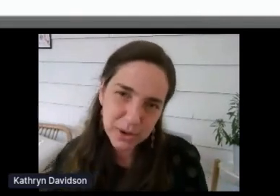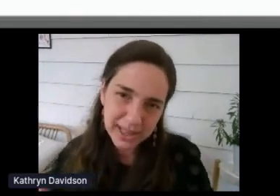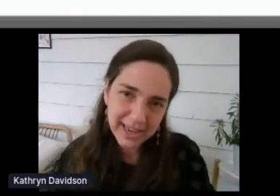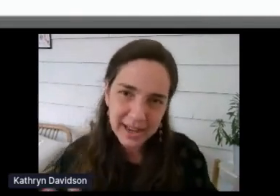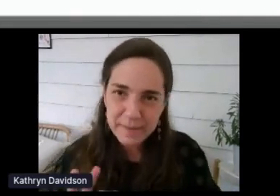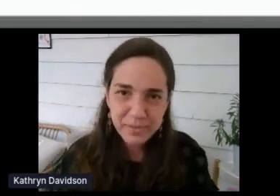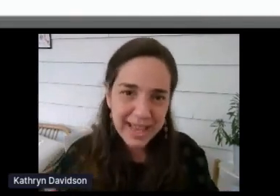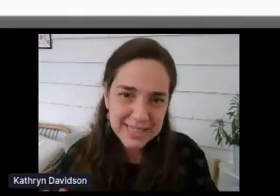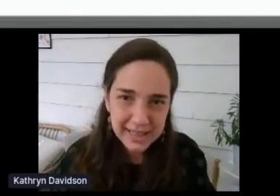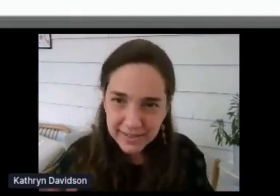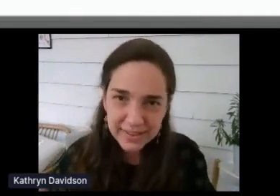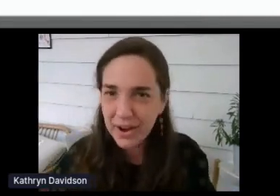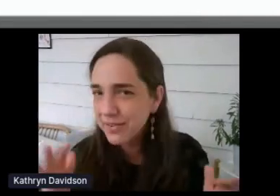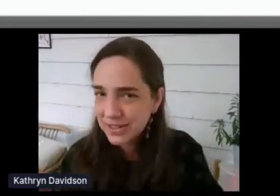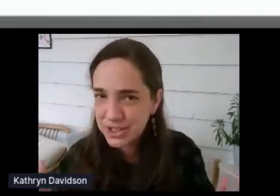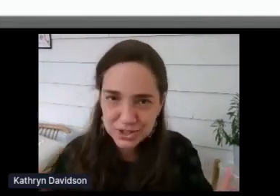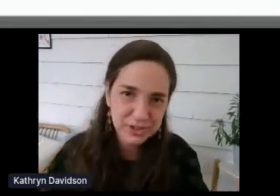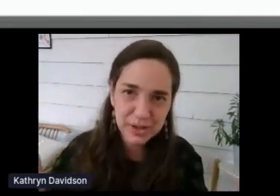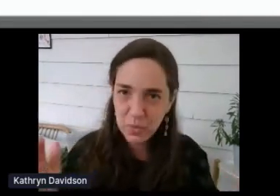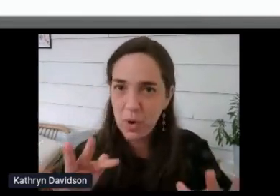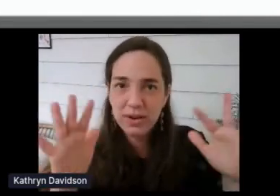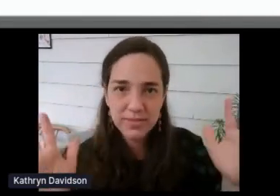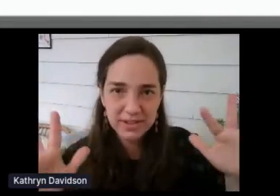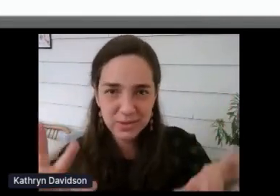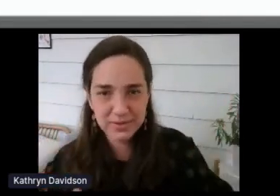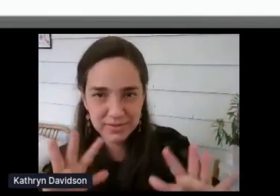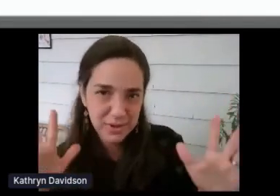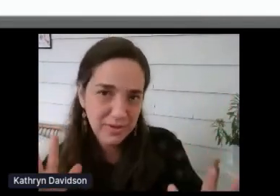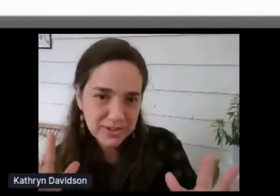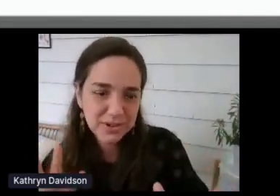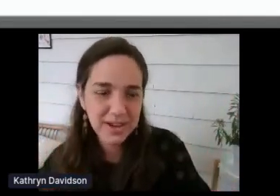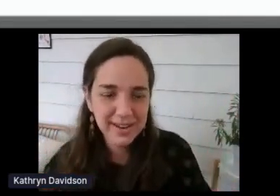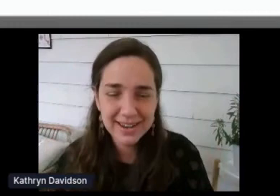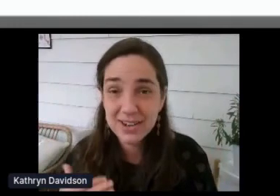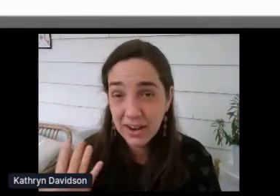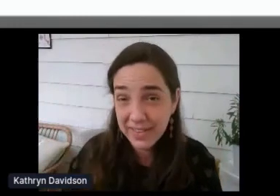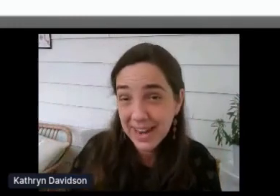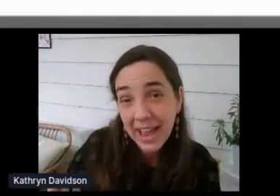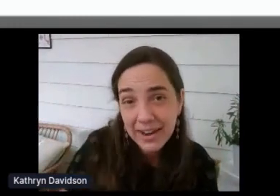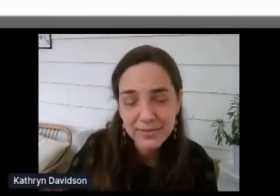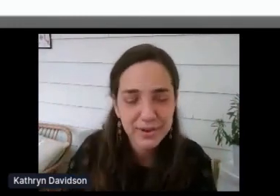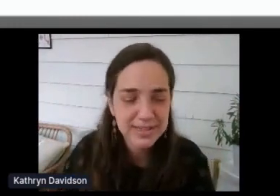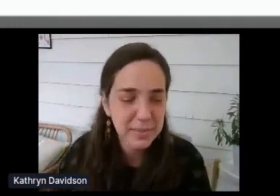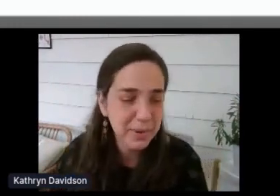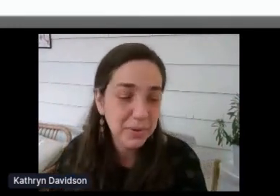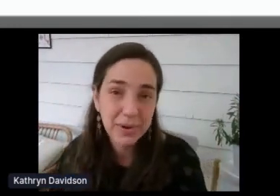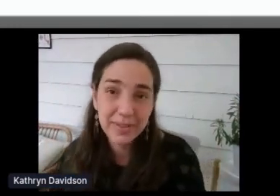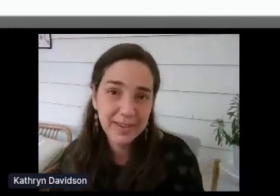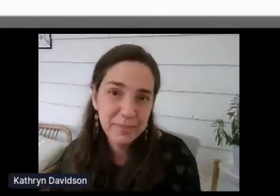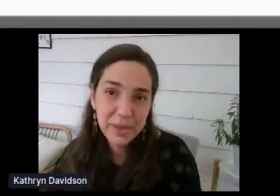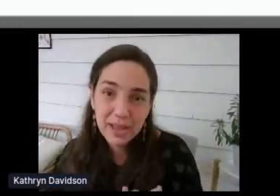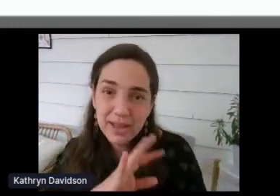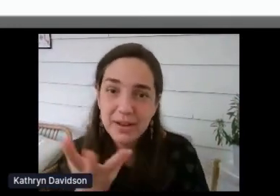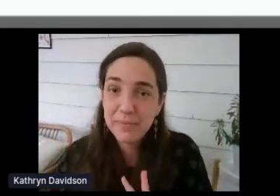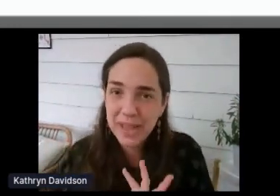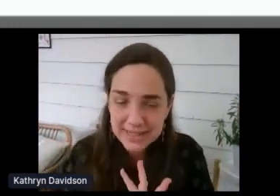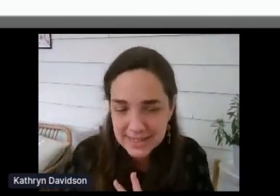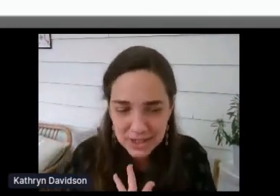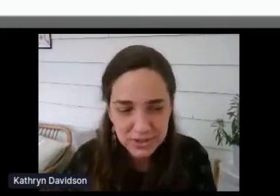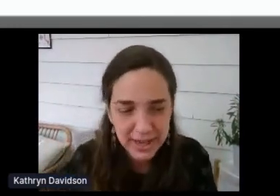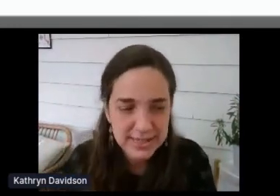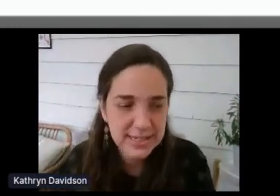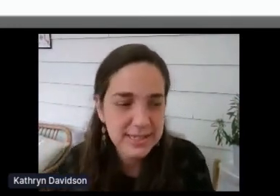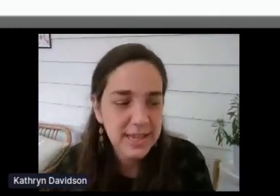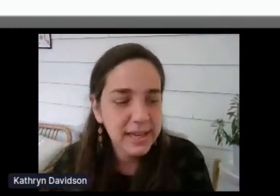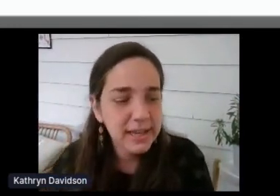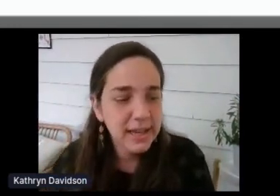seem to correlate as clearly. They're often just in one of the sort of universal contexts, not in the negative, for example, or in the